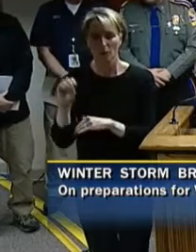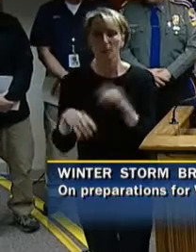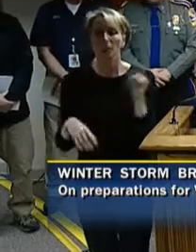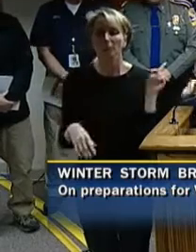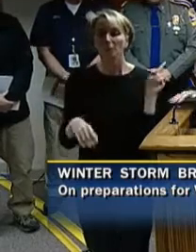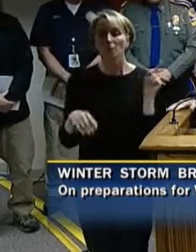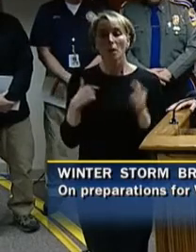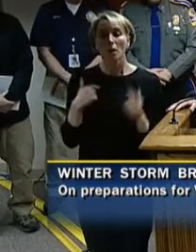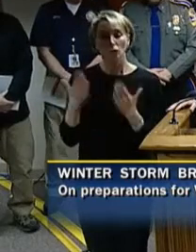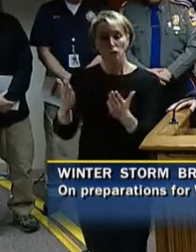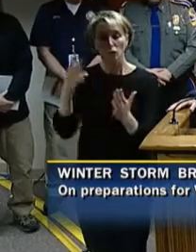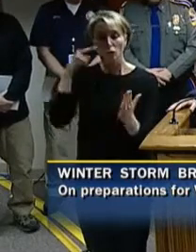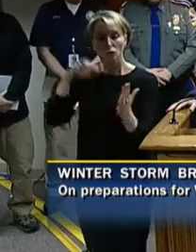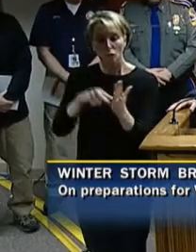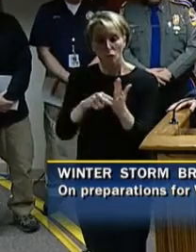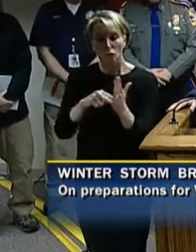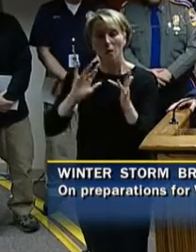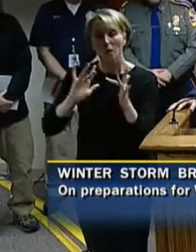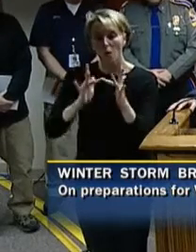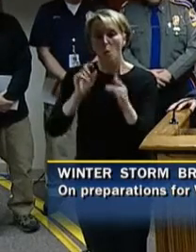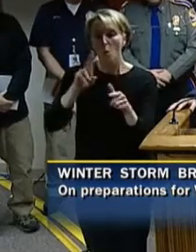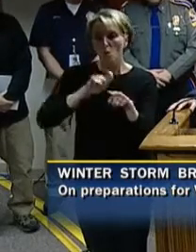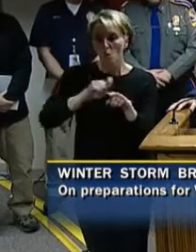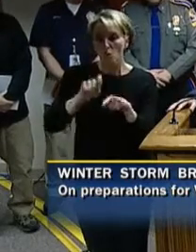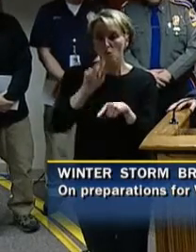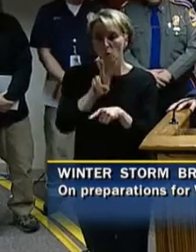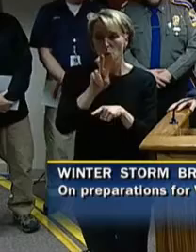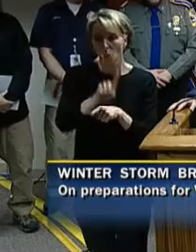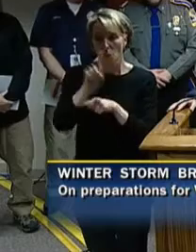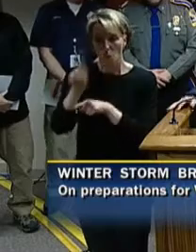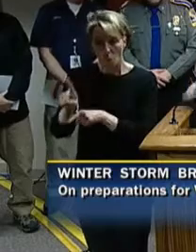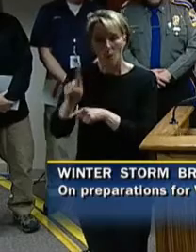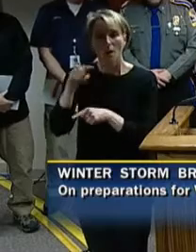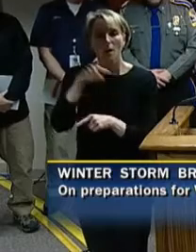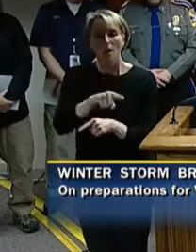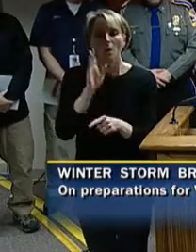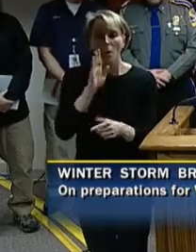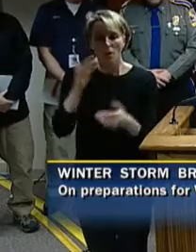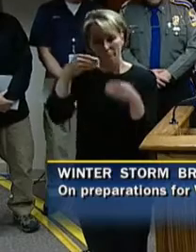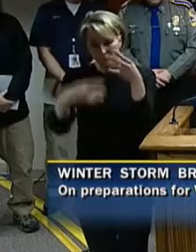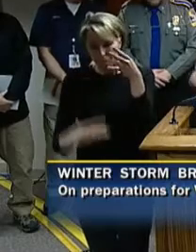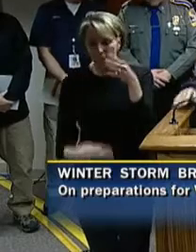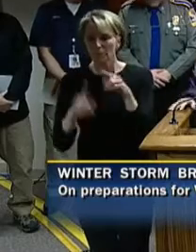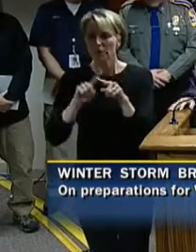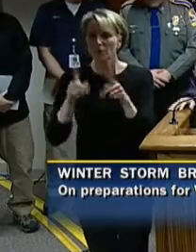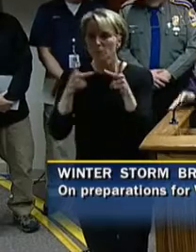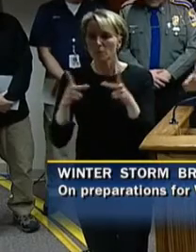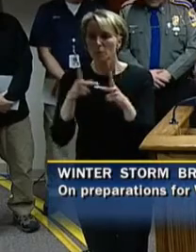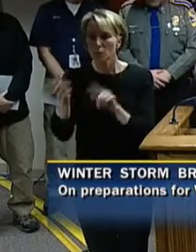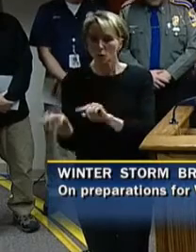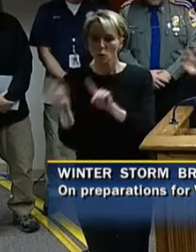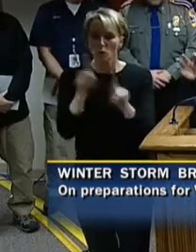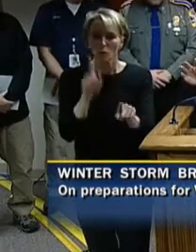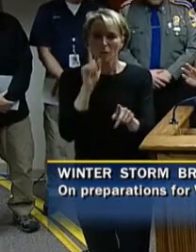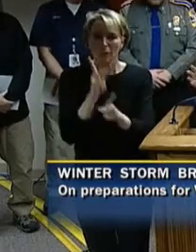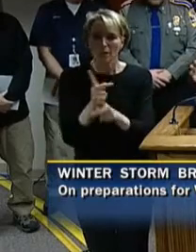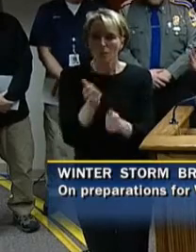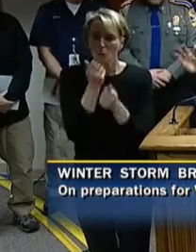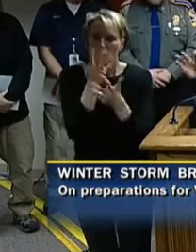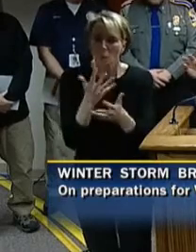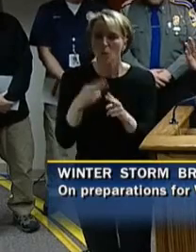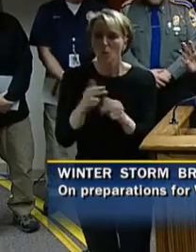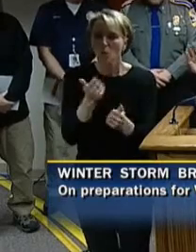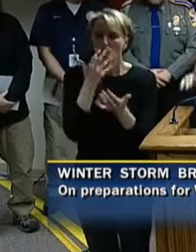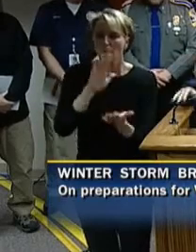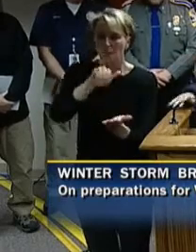out off of 211 where to go in order to find information that you need on that. Again, you can go to the utilities